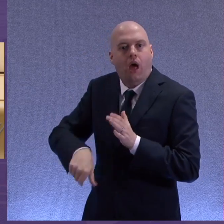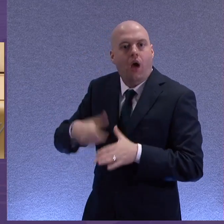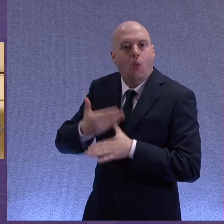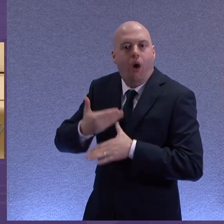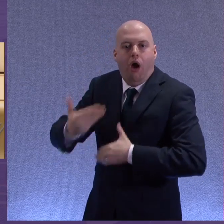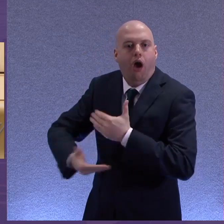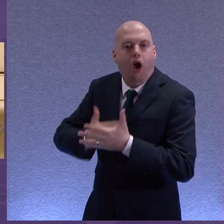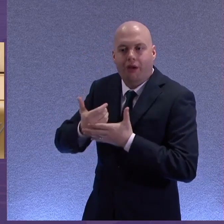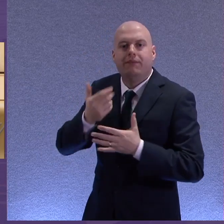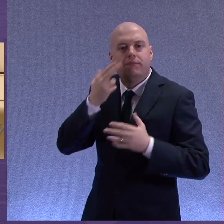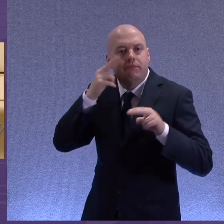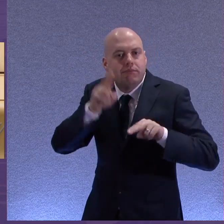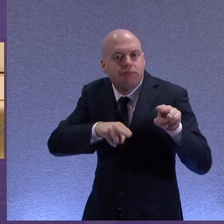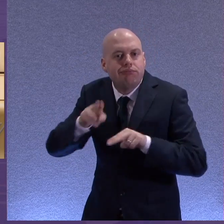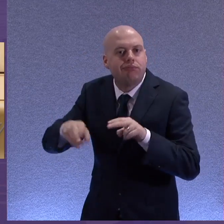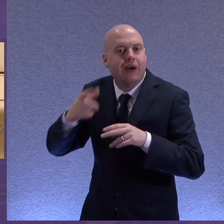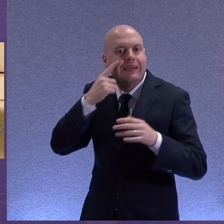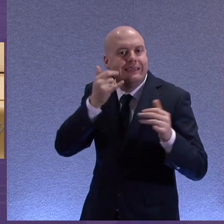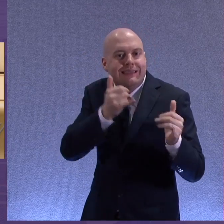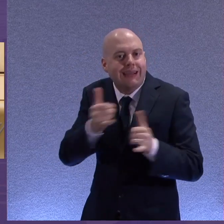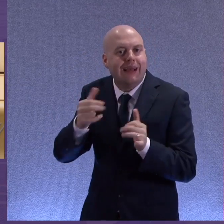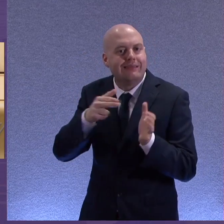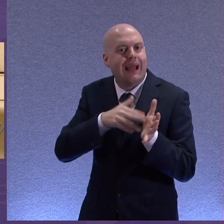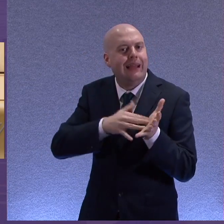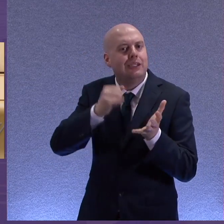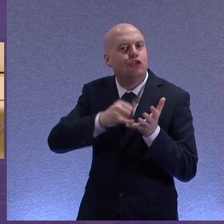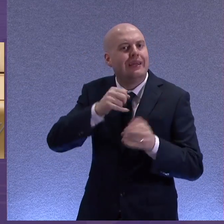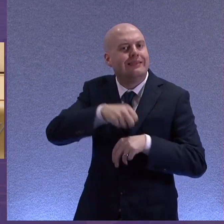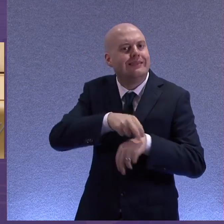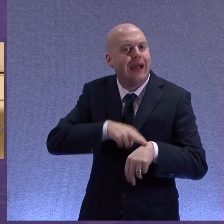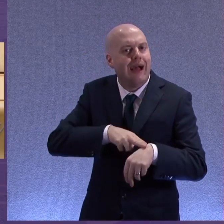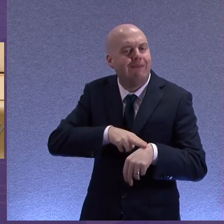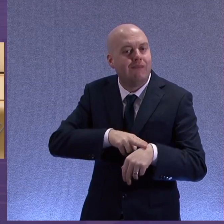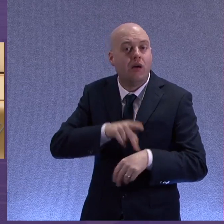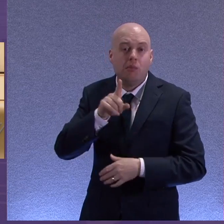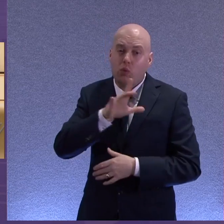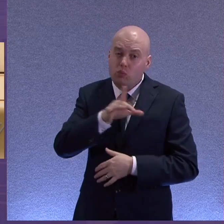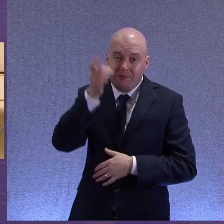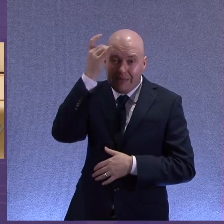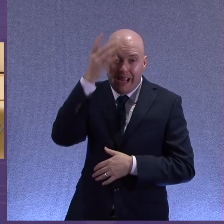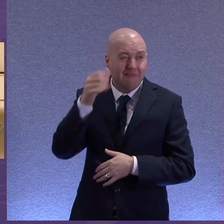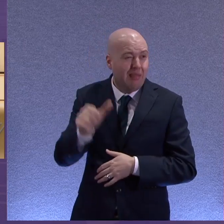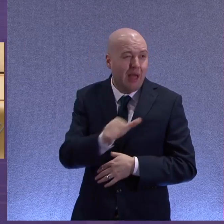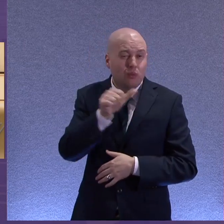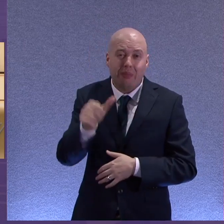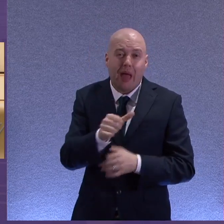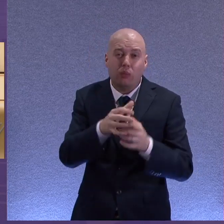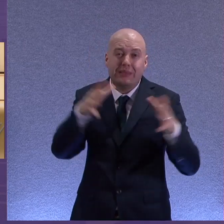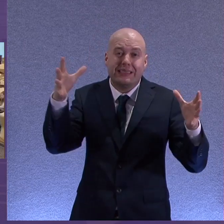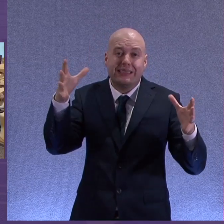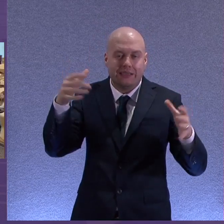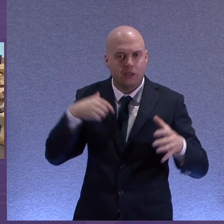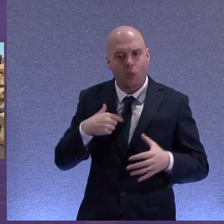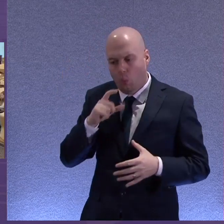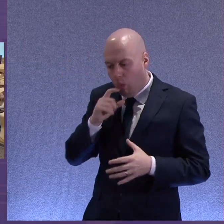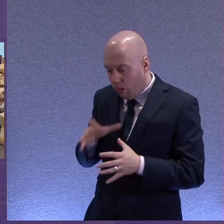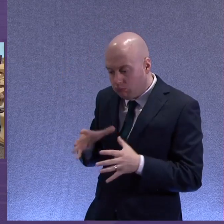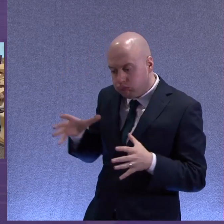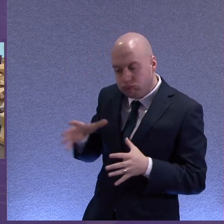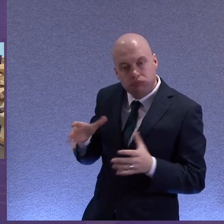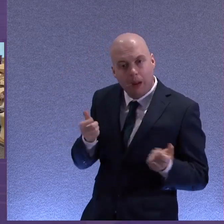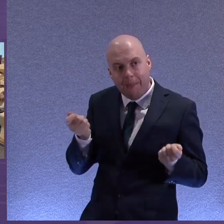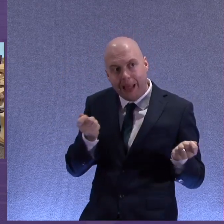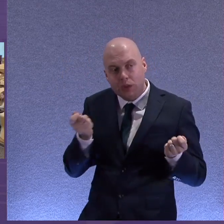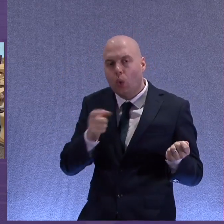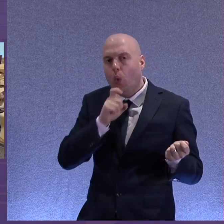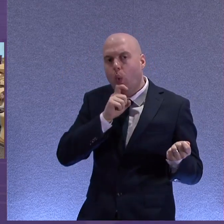clear about how we are testing to the capacity. As the capacity increases, we will be able to increase that. Bruce Crawford,